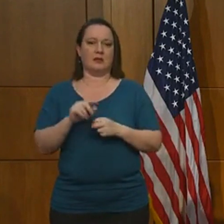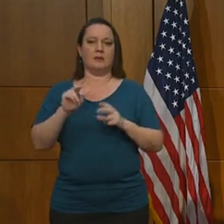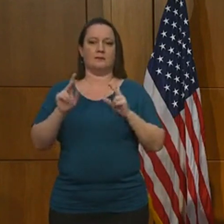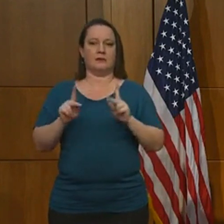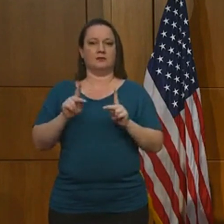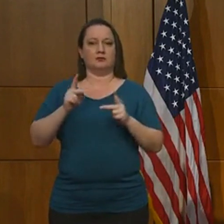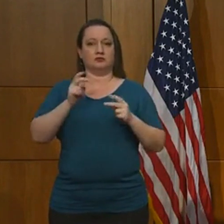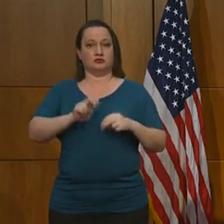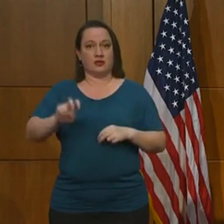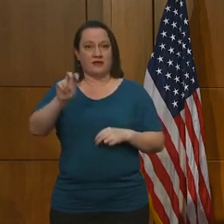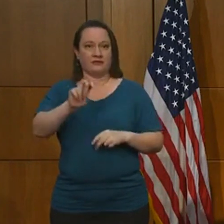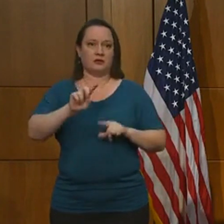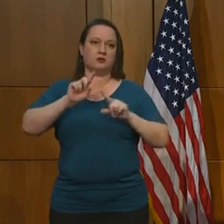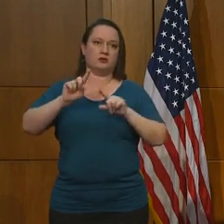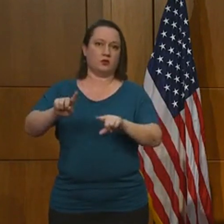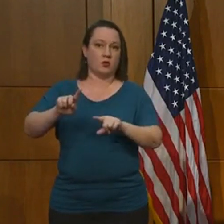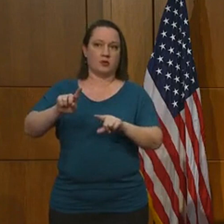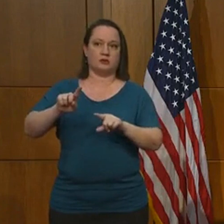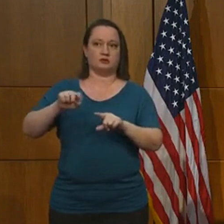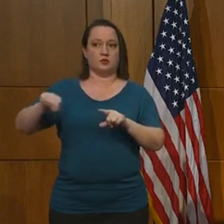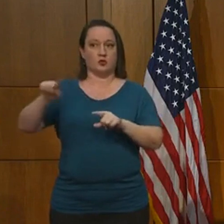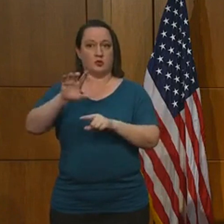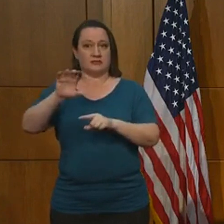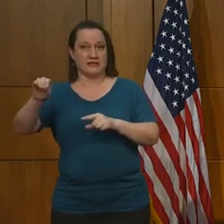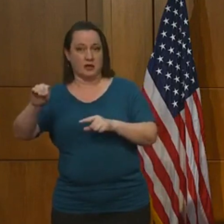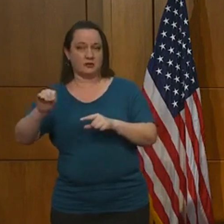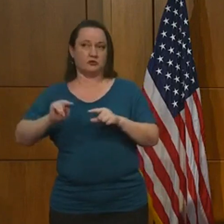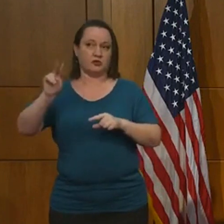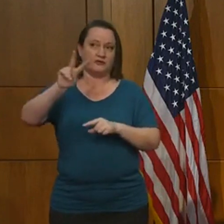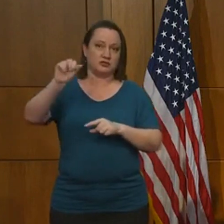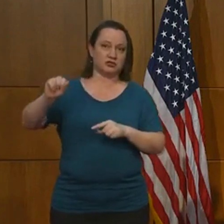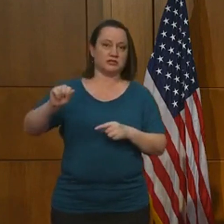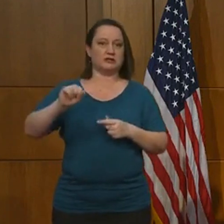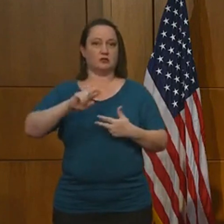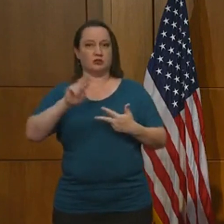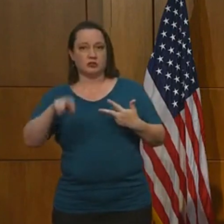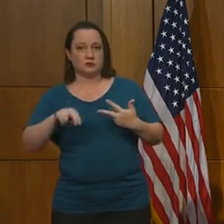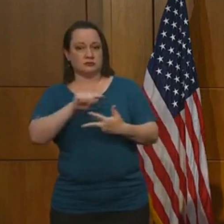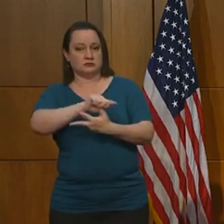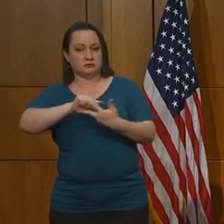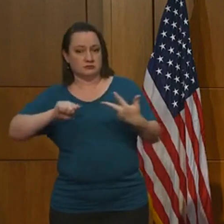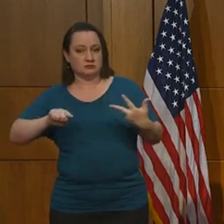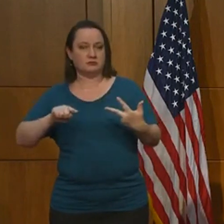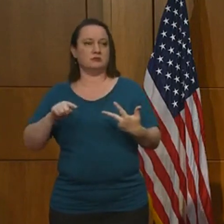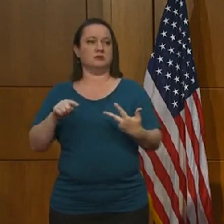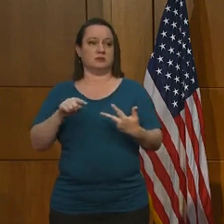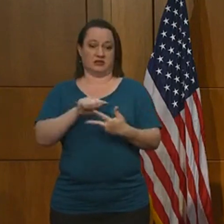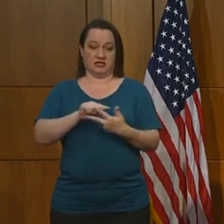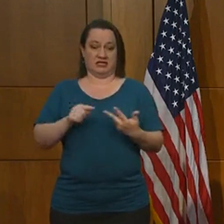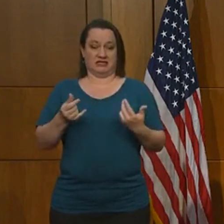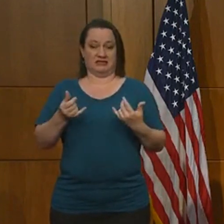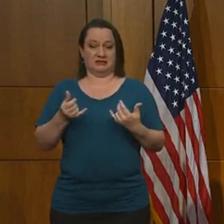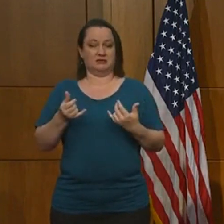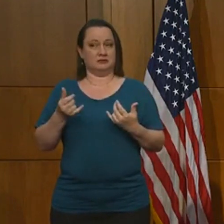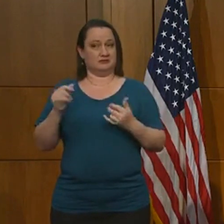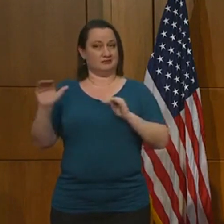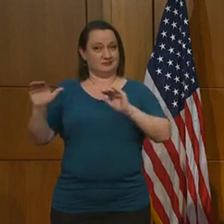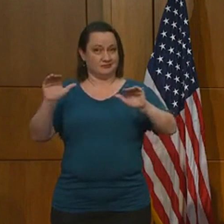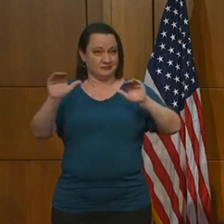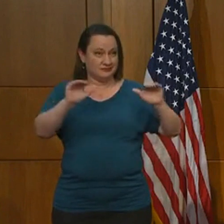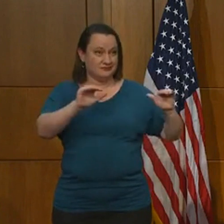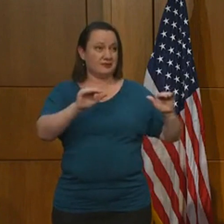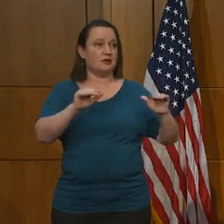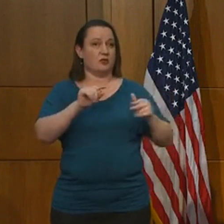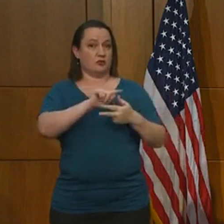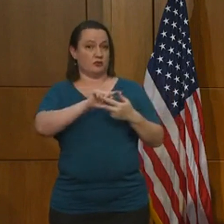or the Eastern Shore, Accomack County specifically, and Northern Virginia, and they are reminded that those